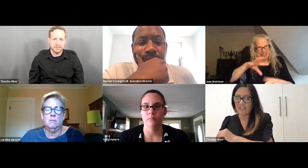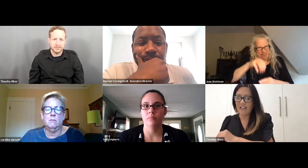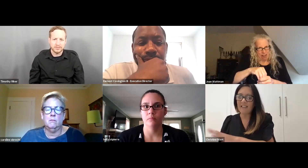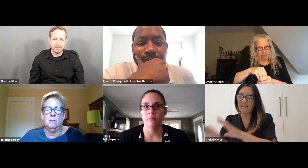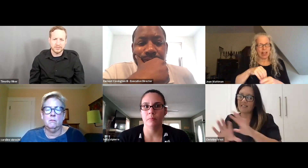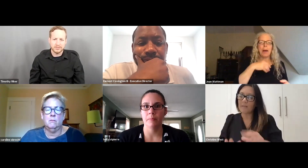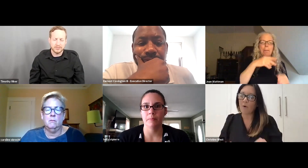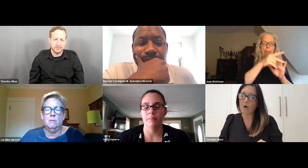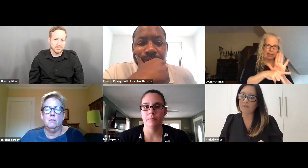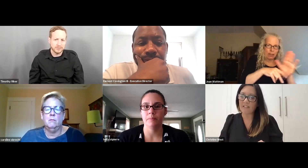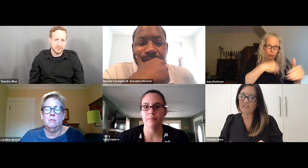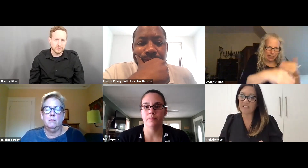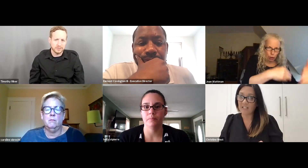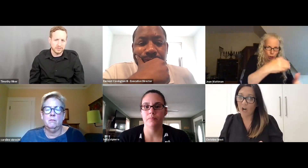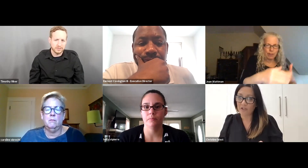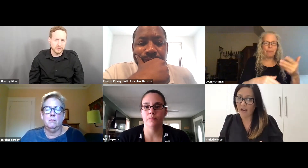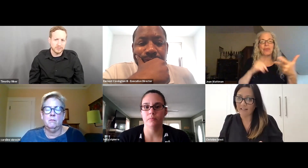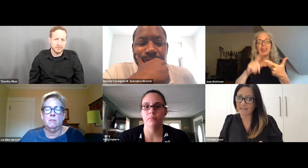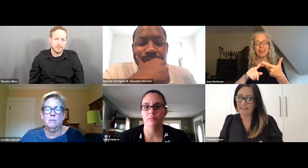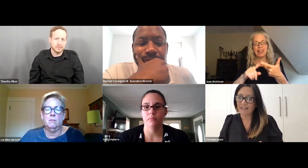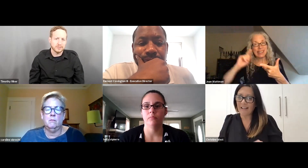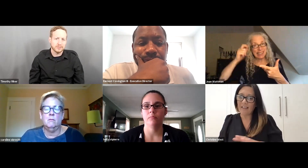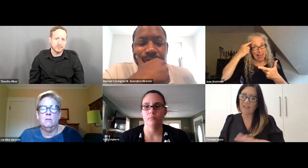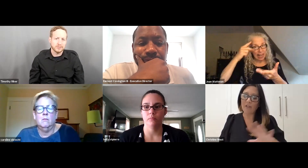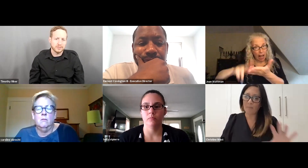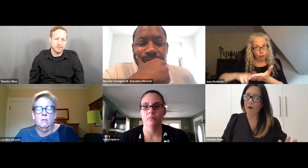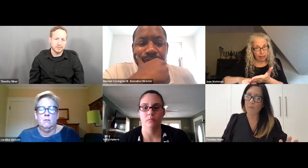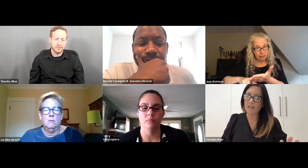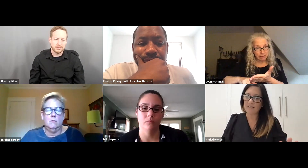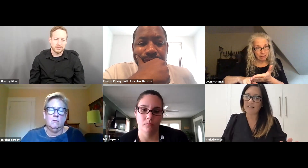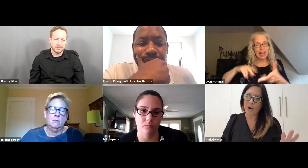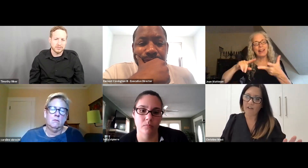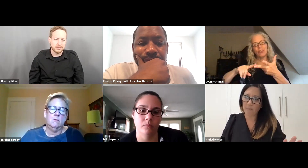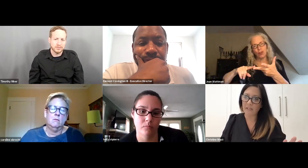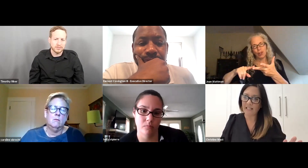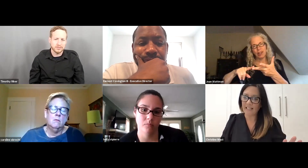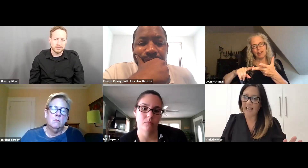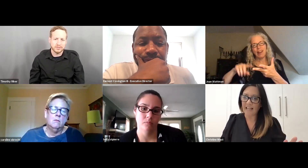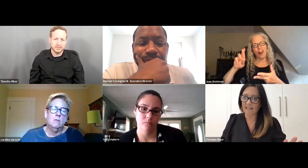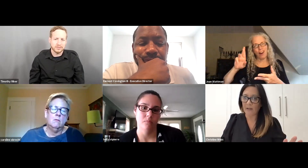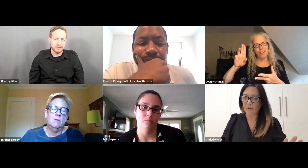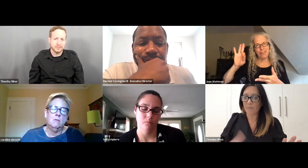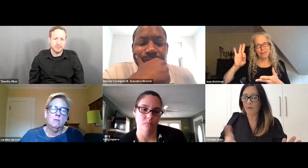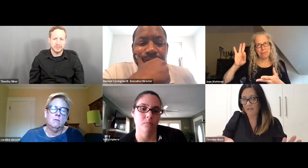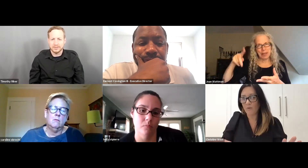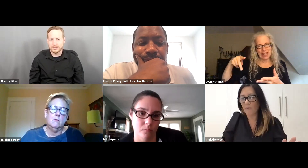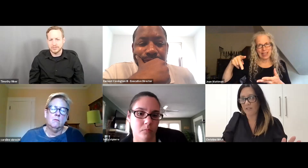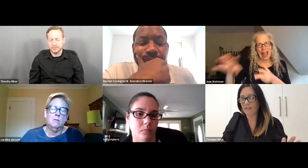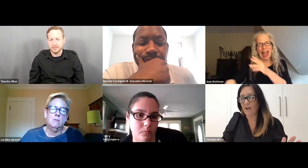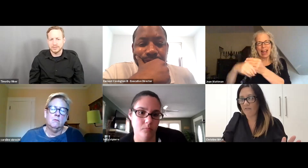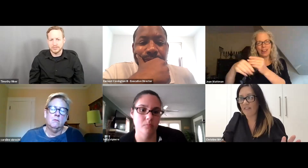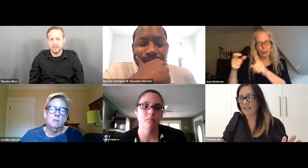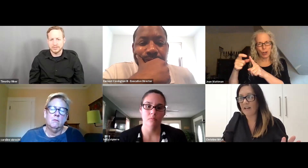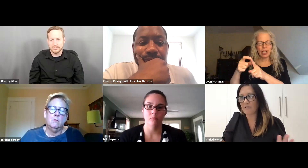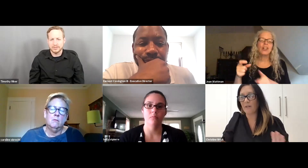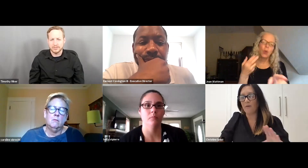and procedures. And then the second part was actually state contracts. And then the third part was the RFP and adding language. But you helped